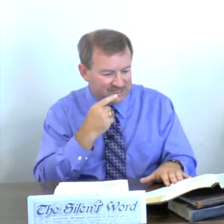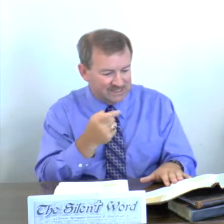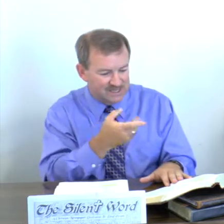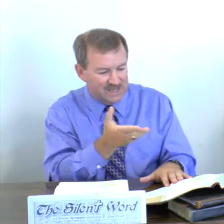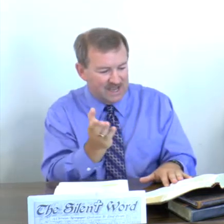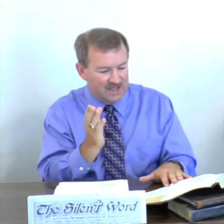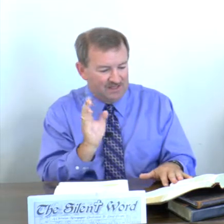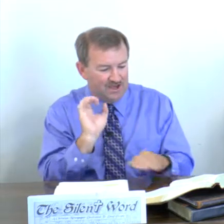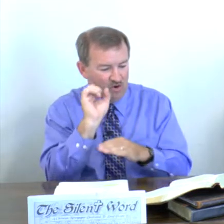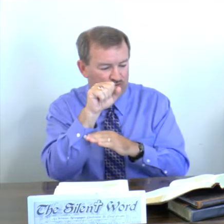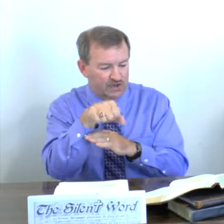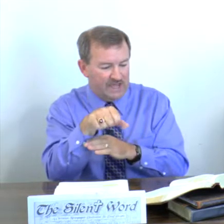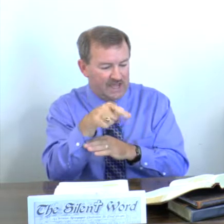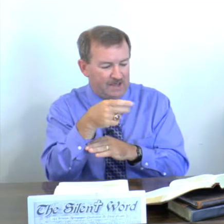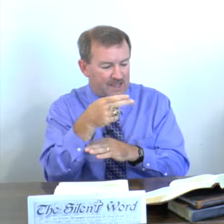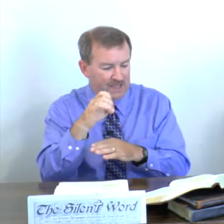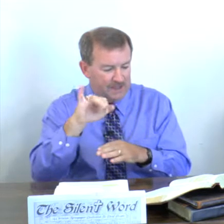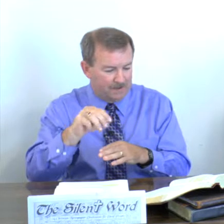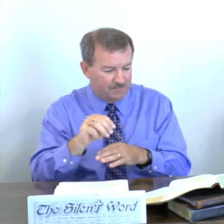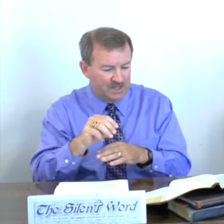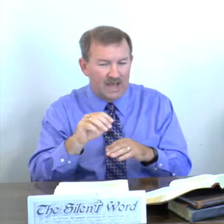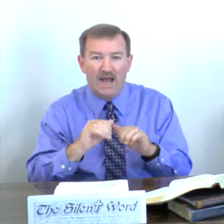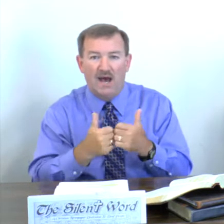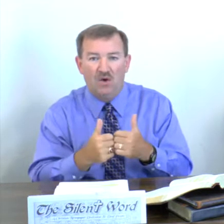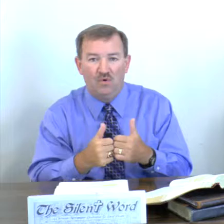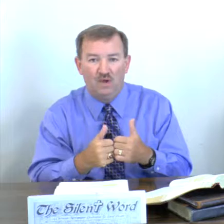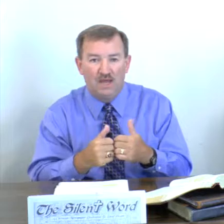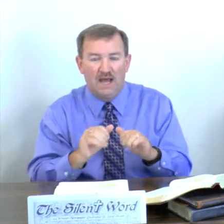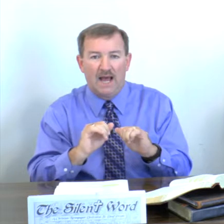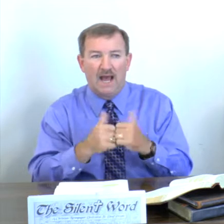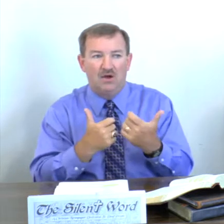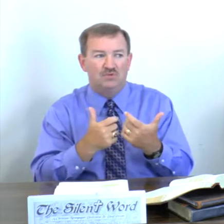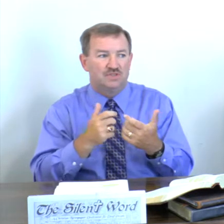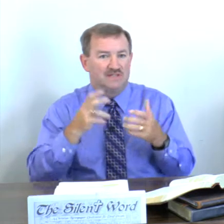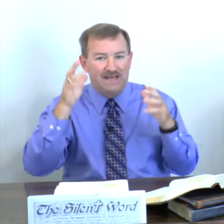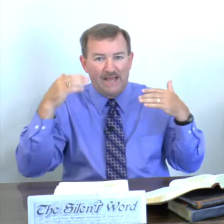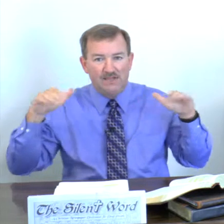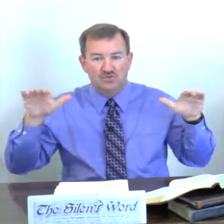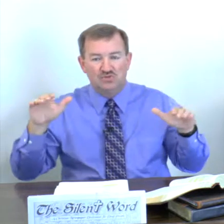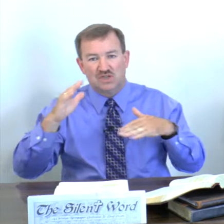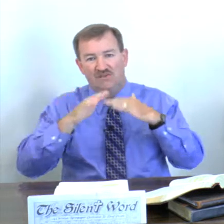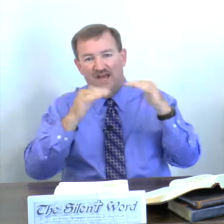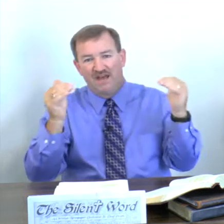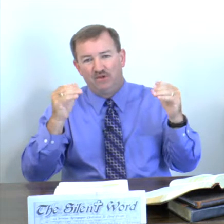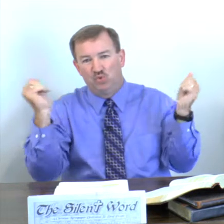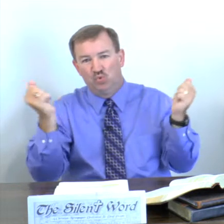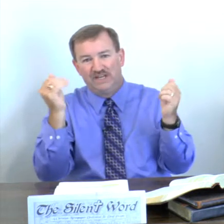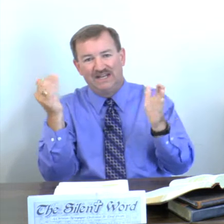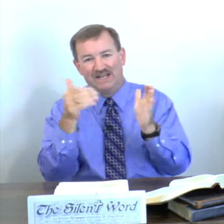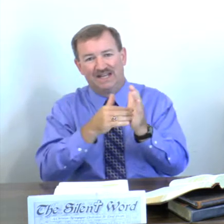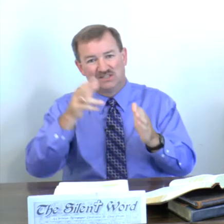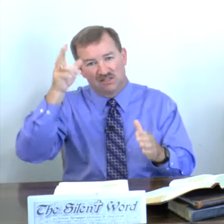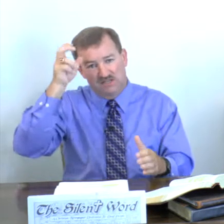says, and they overcame him. How? How did the angels of heaven win against the